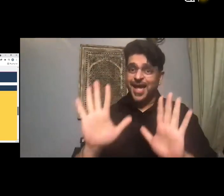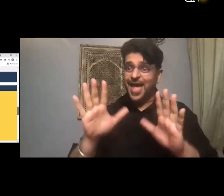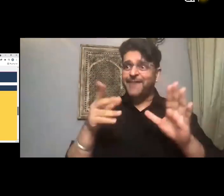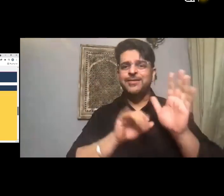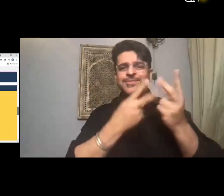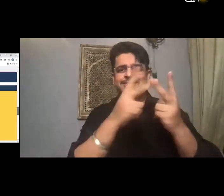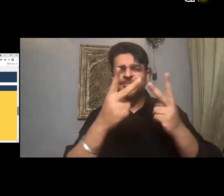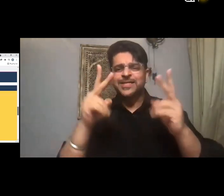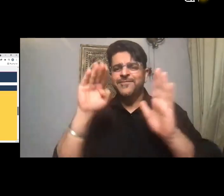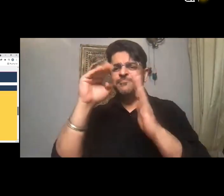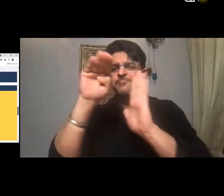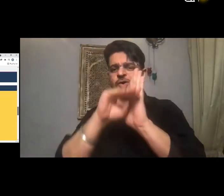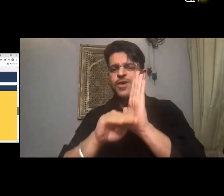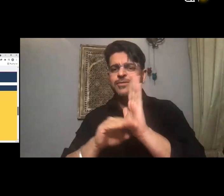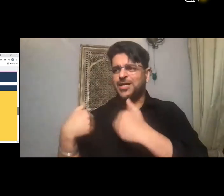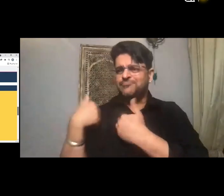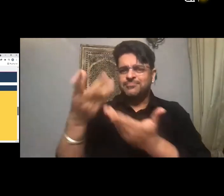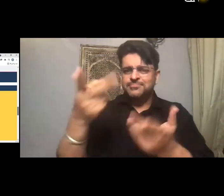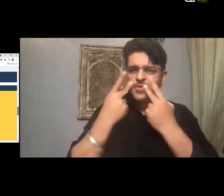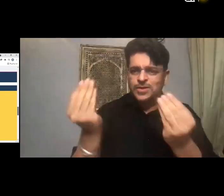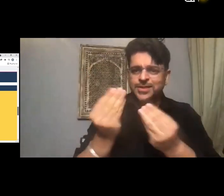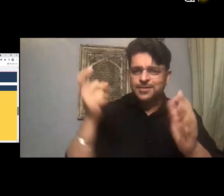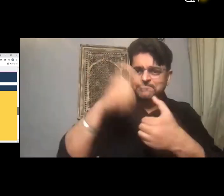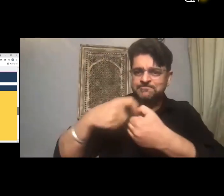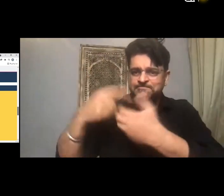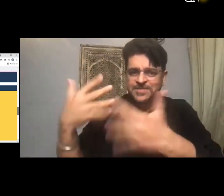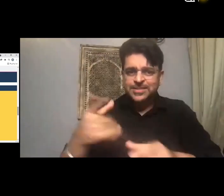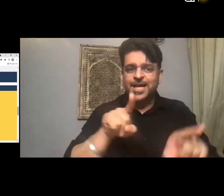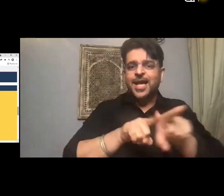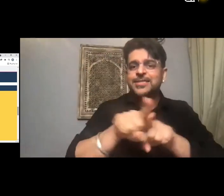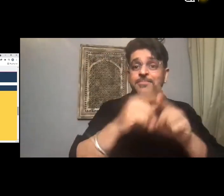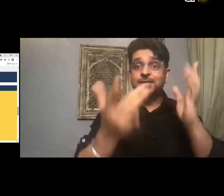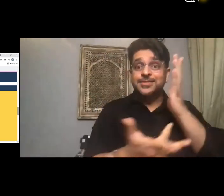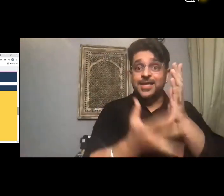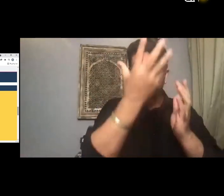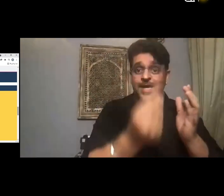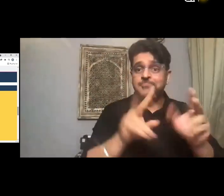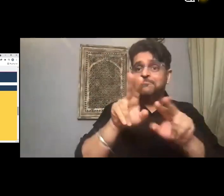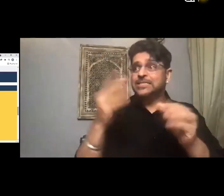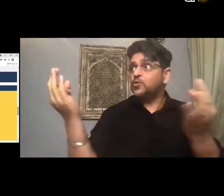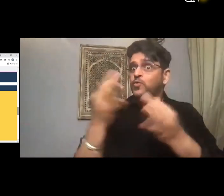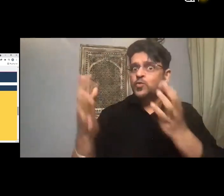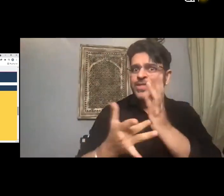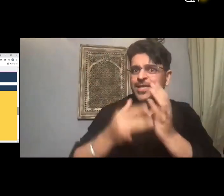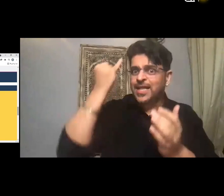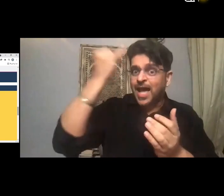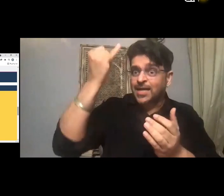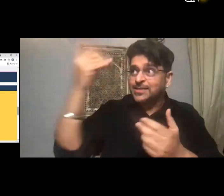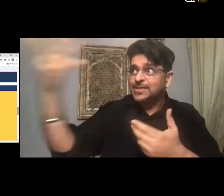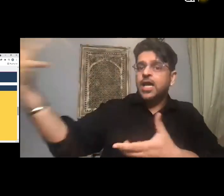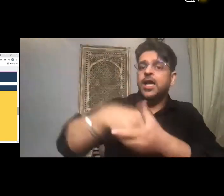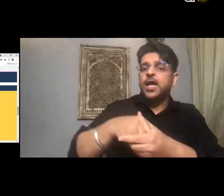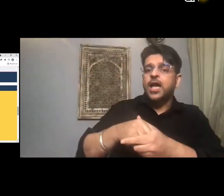And Here a Million has different events that we've been doing so far. You've been witnessing like technology nights, like